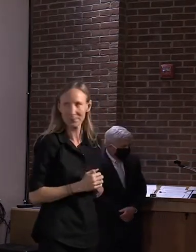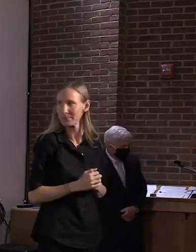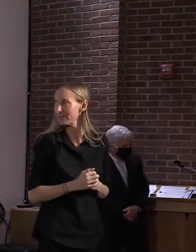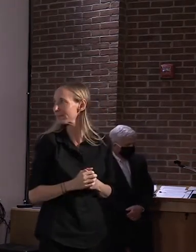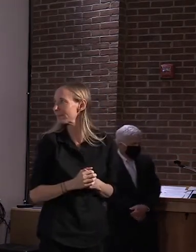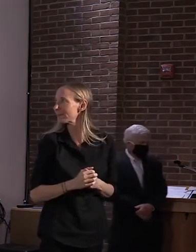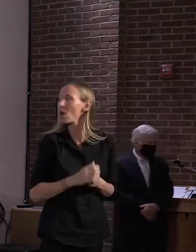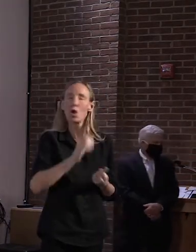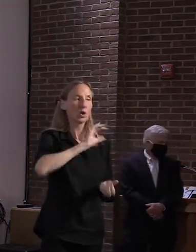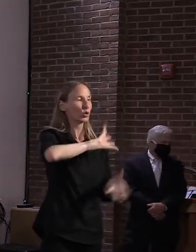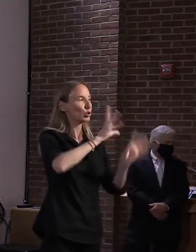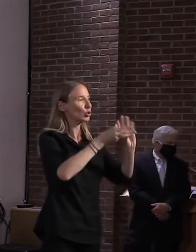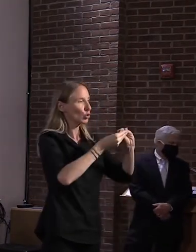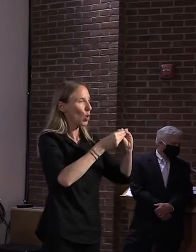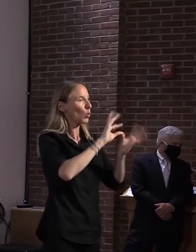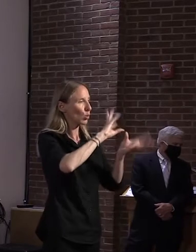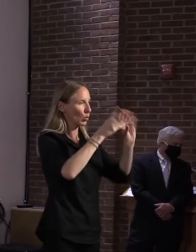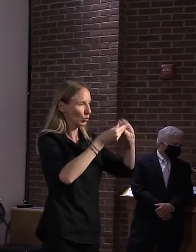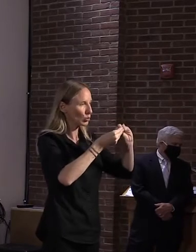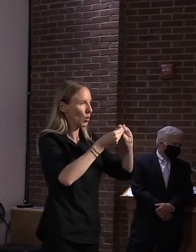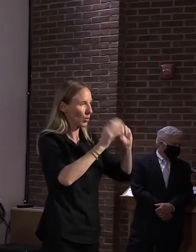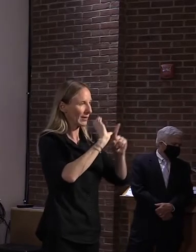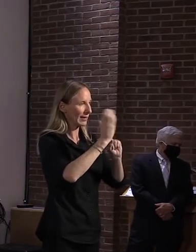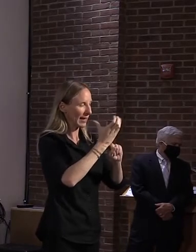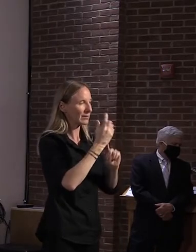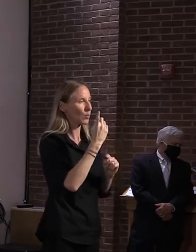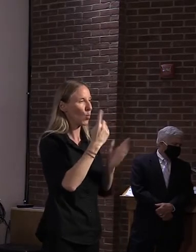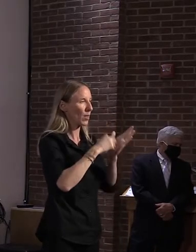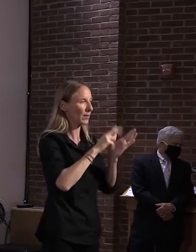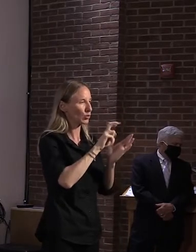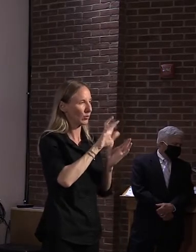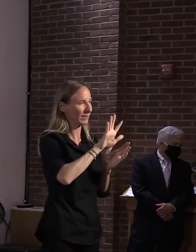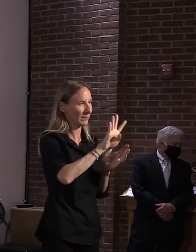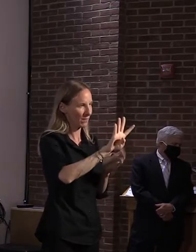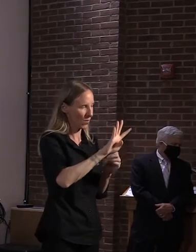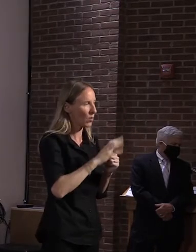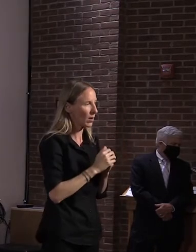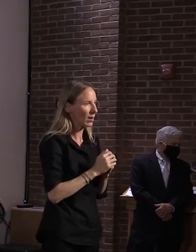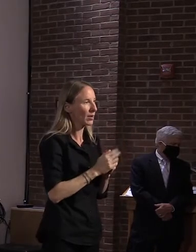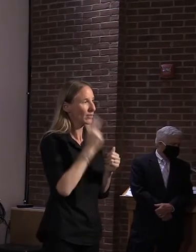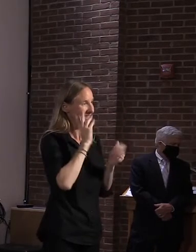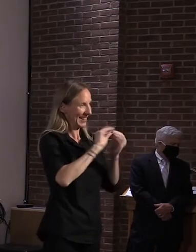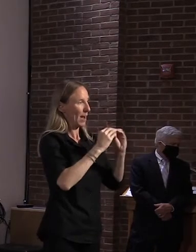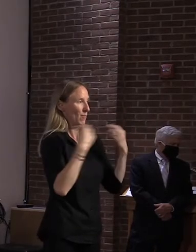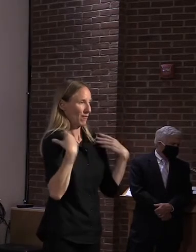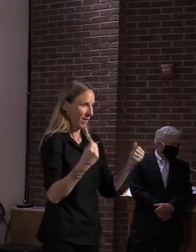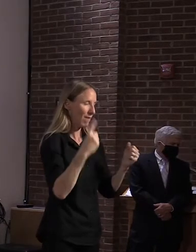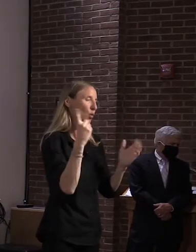Total cases at this point, 1,254. You can see the number recovered,